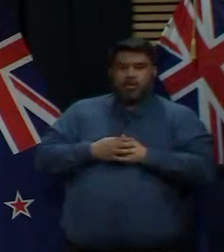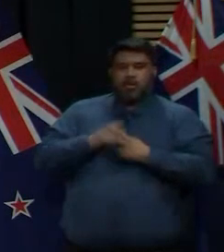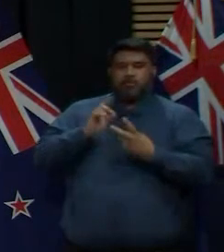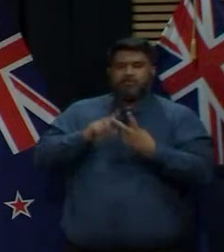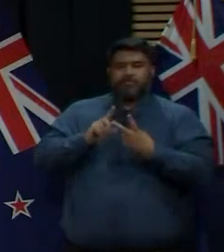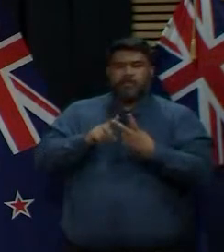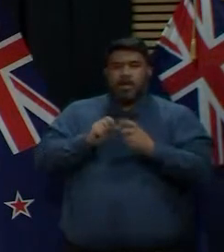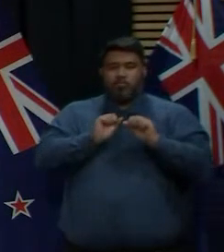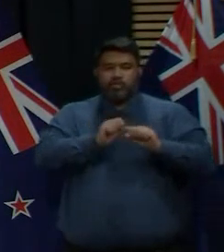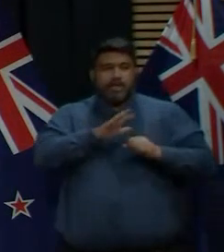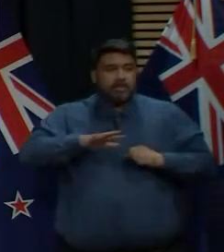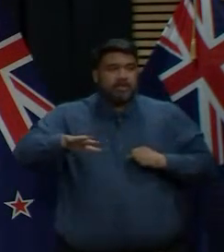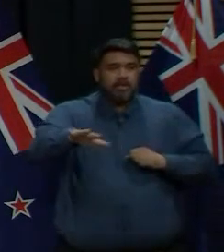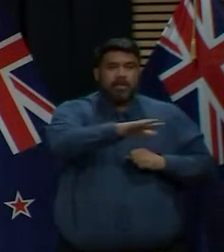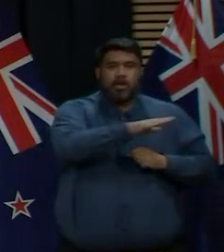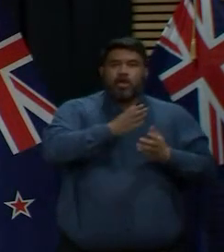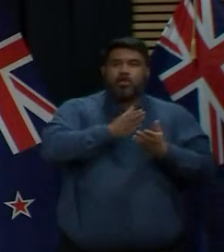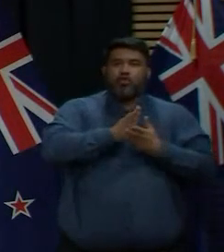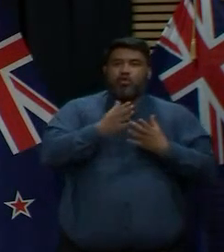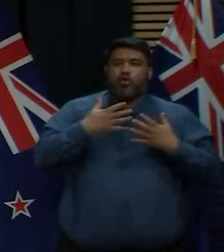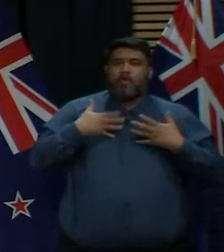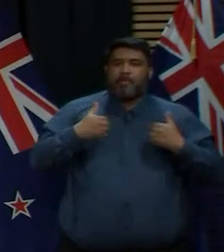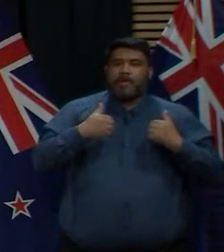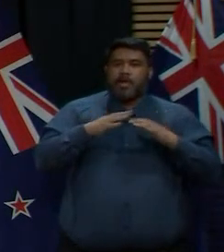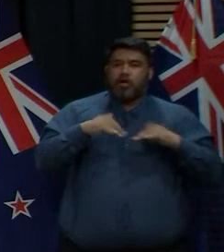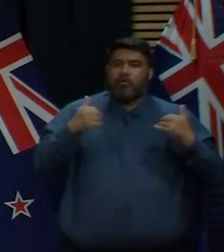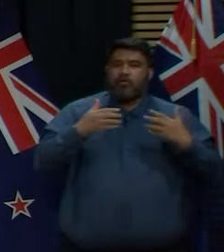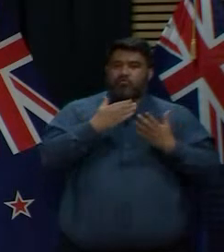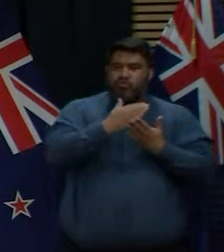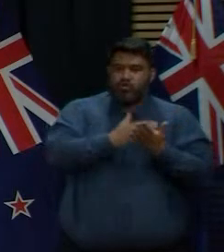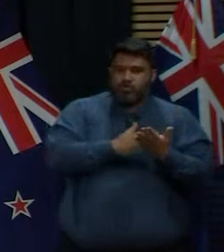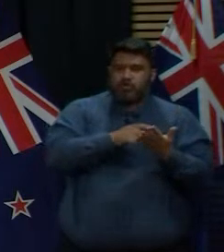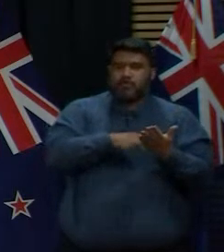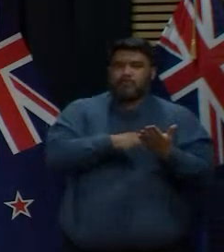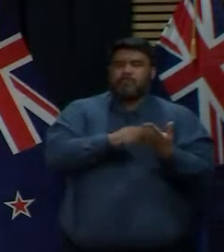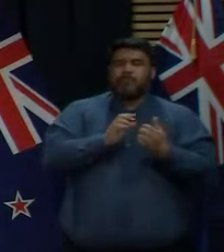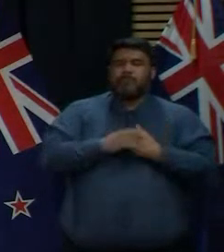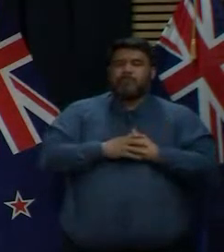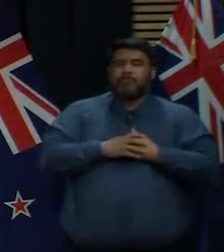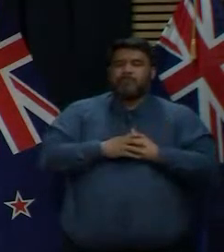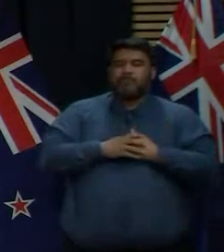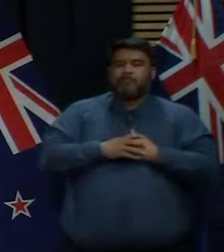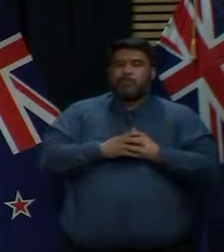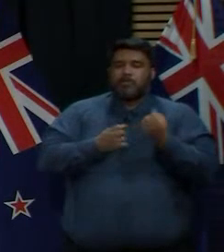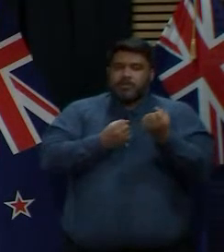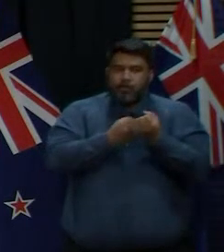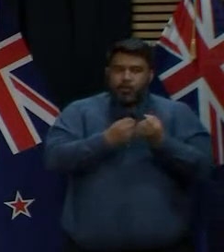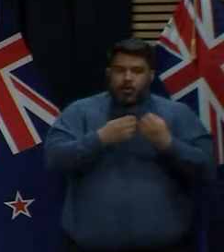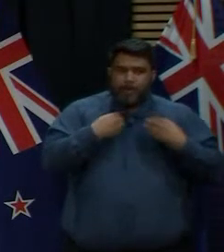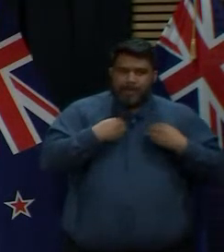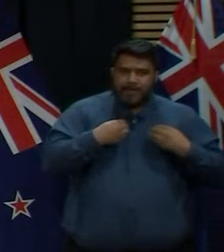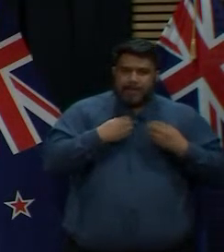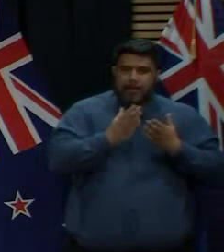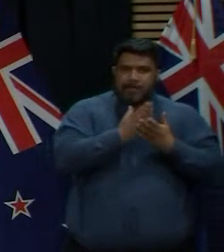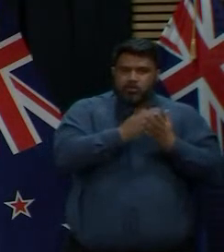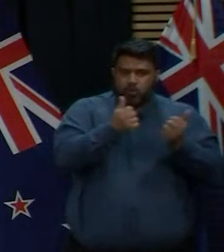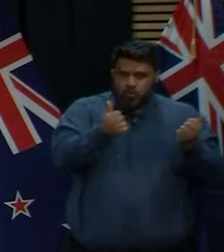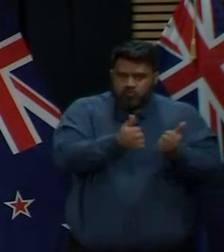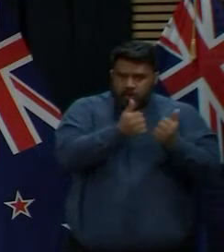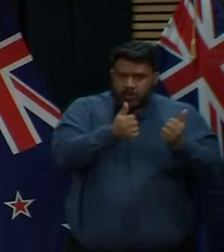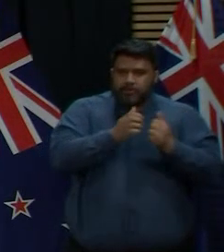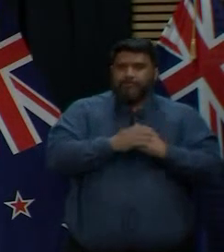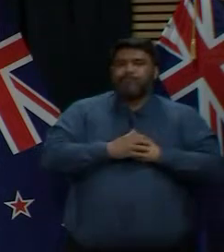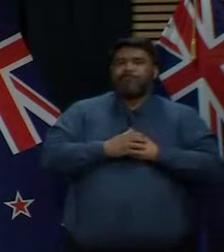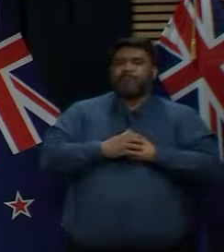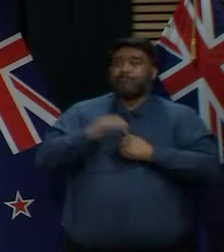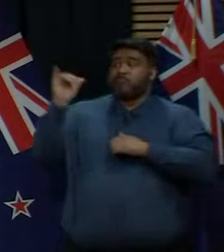measures. Give as much certainty and stability as possible for people and businesses. Catch cases at the border, but work